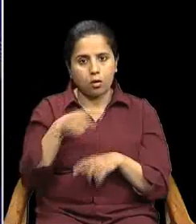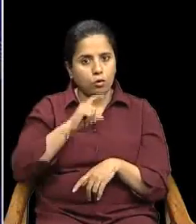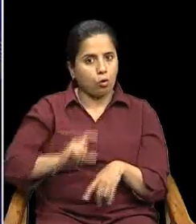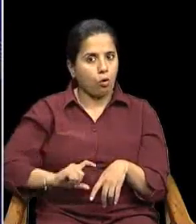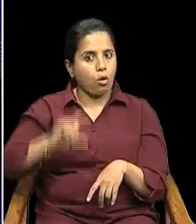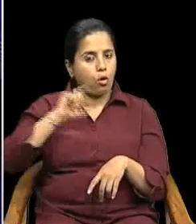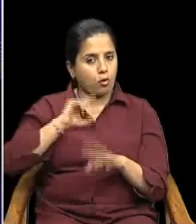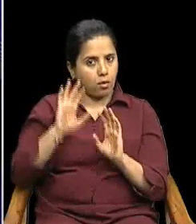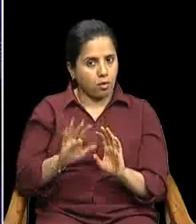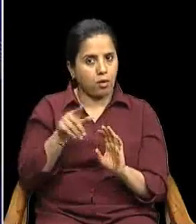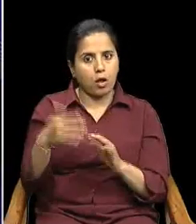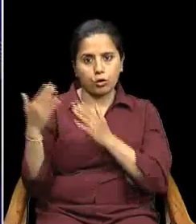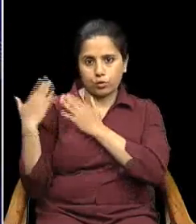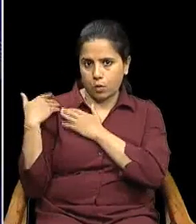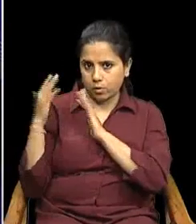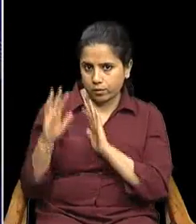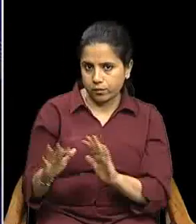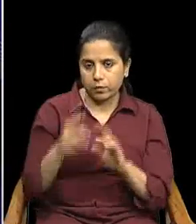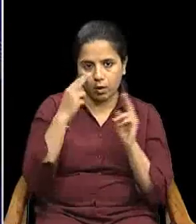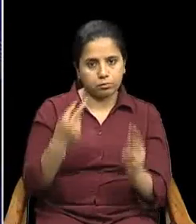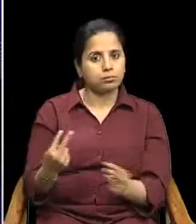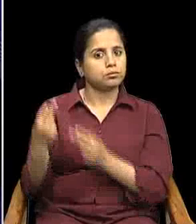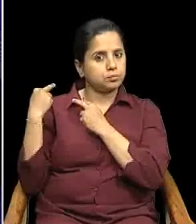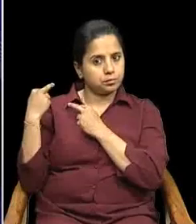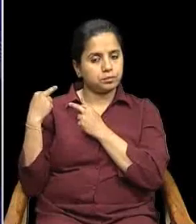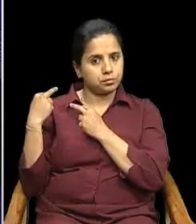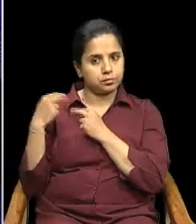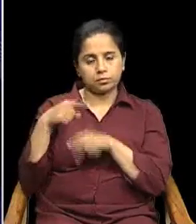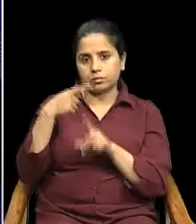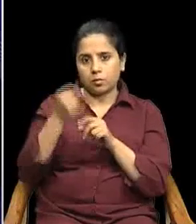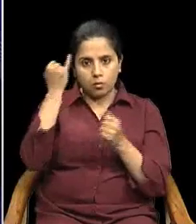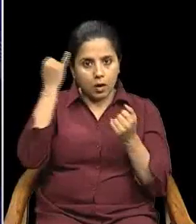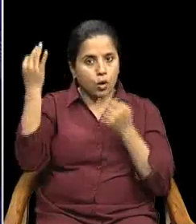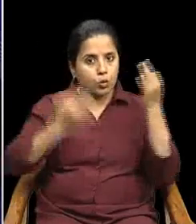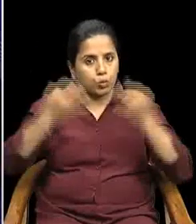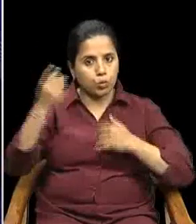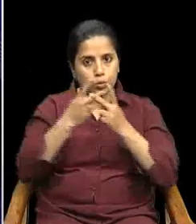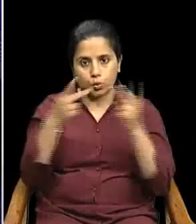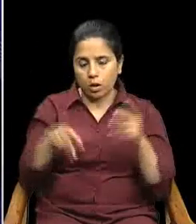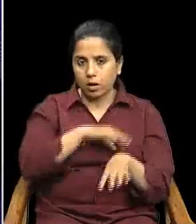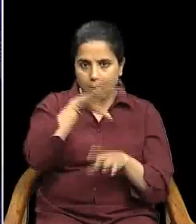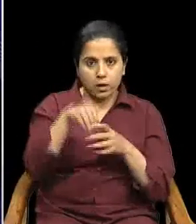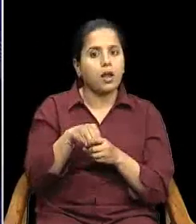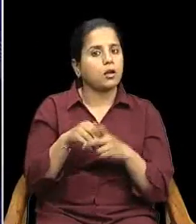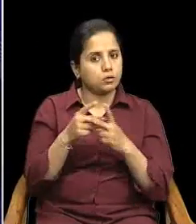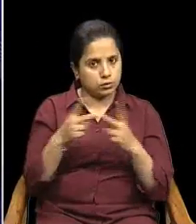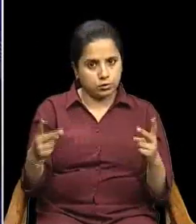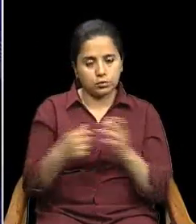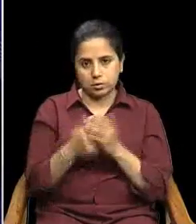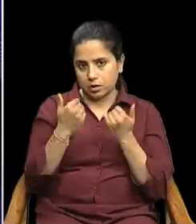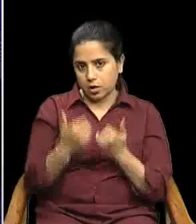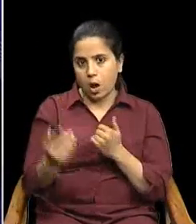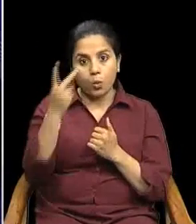confident, responsible, reflective, and innovative and engaged. Now let's